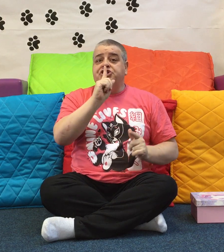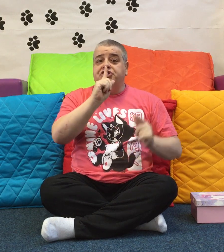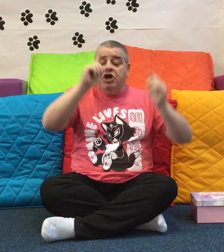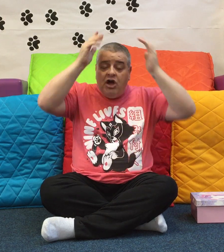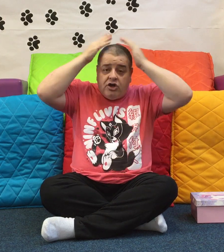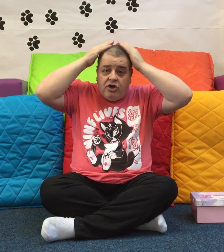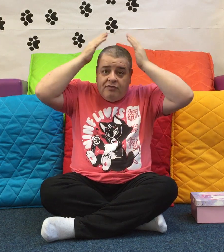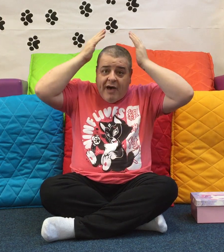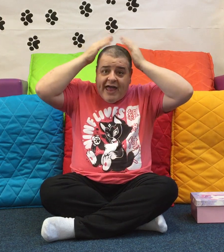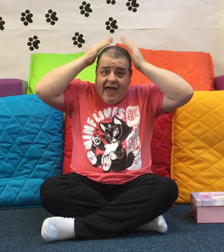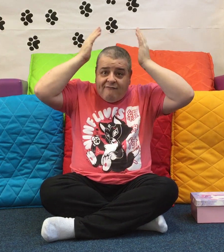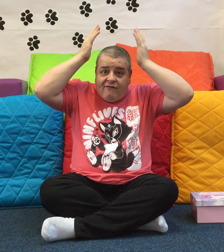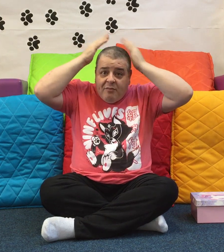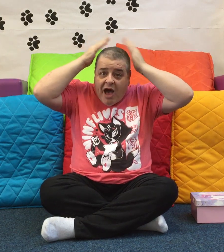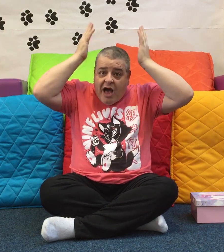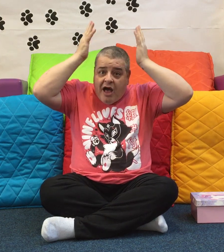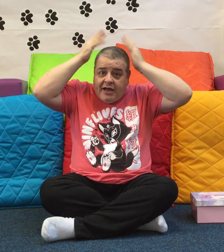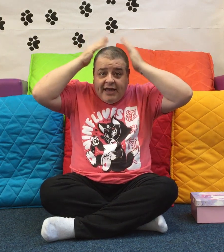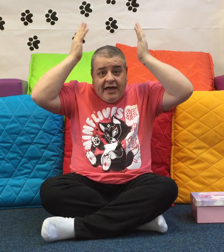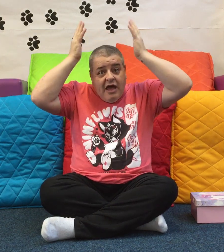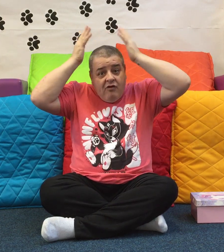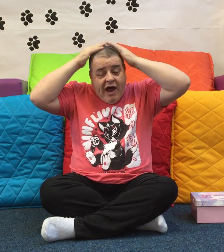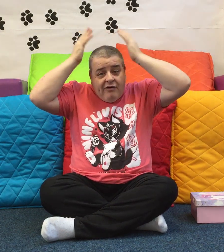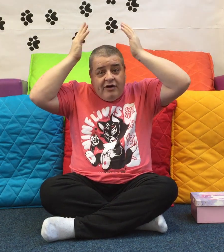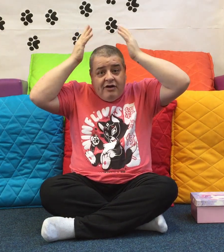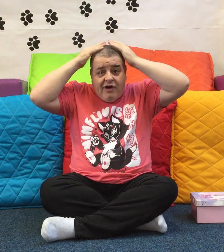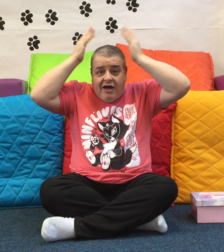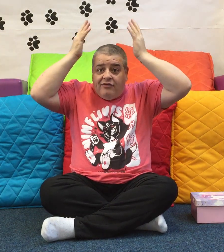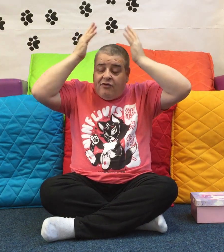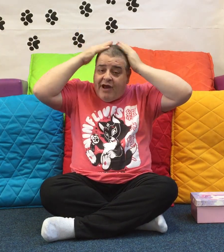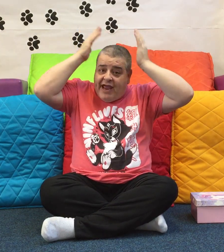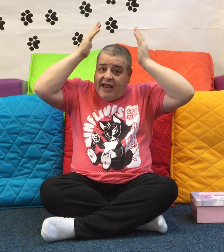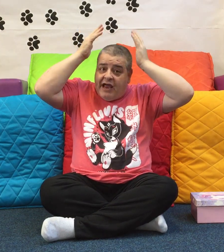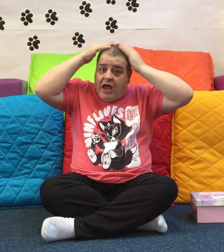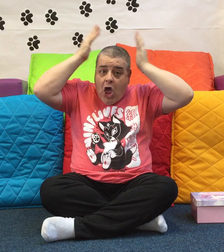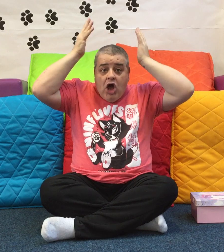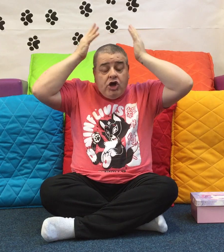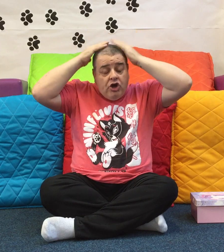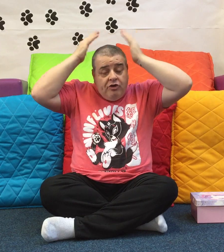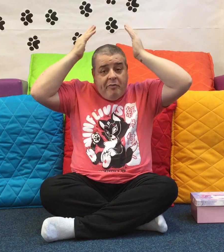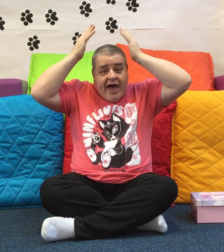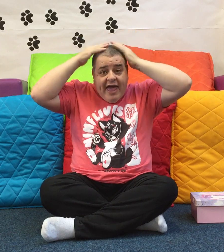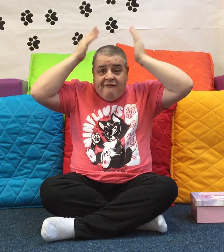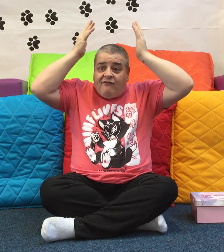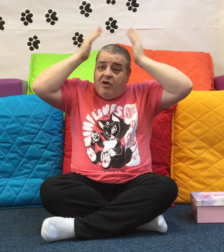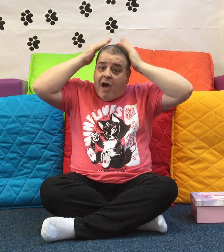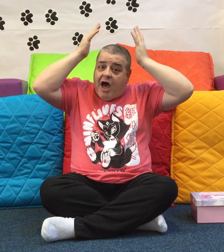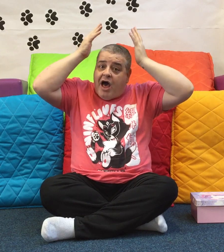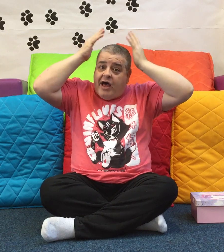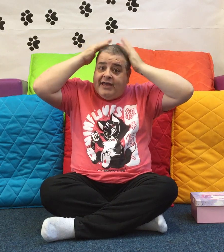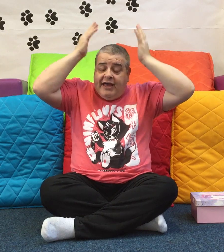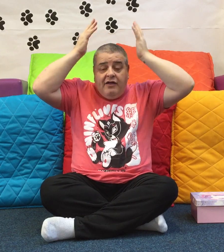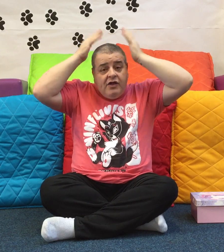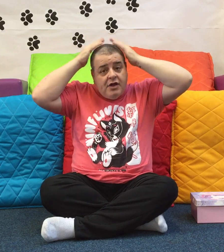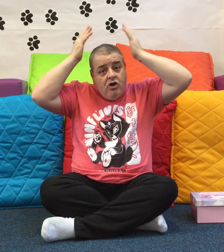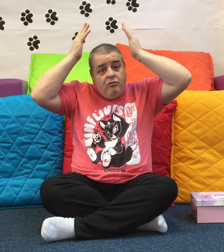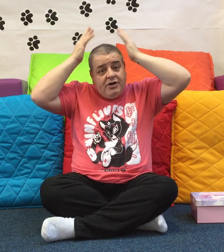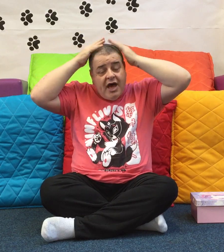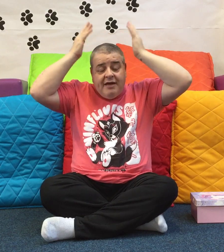Shh, goodbye, everybody, round and round the ring. Goodbye, everybody, there's no more time